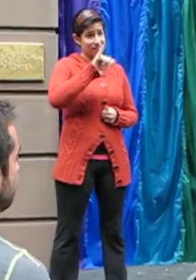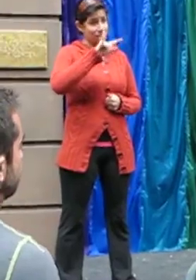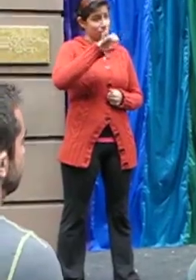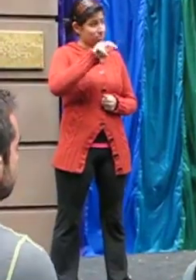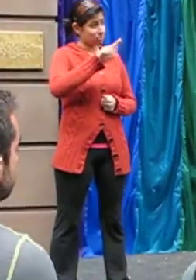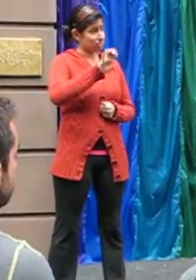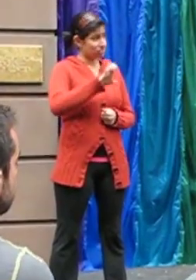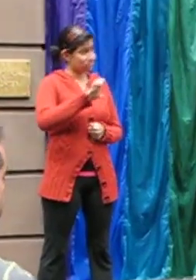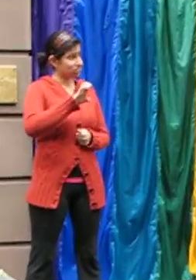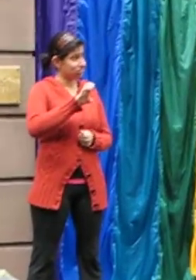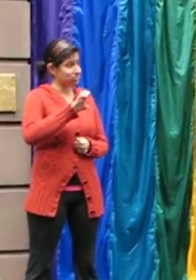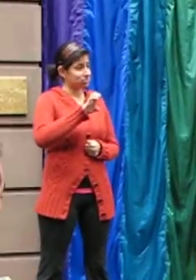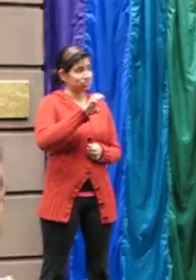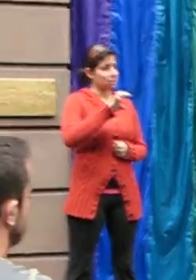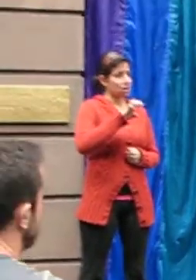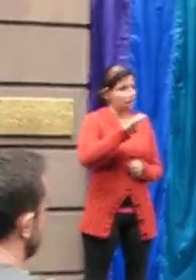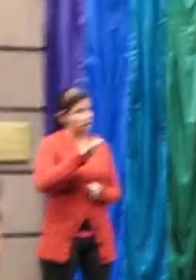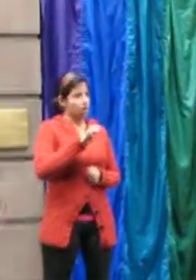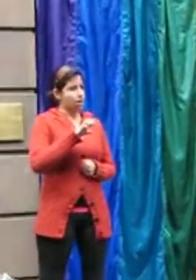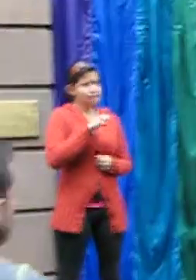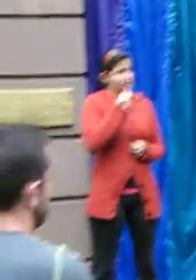that denounces who we are or